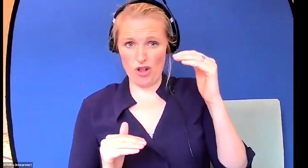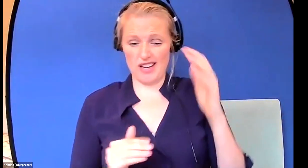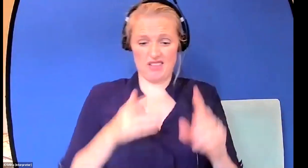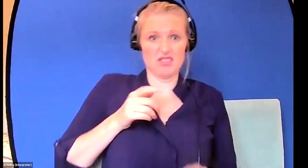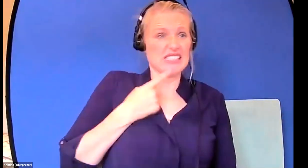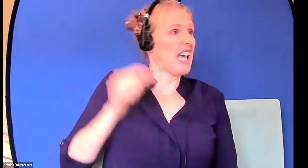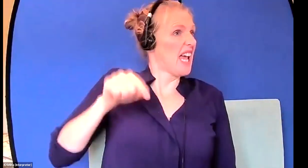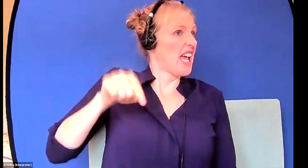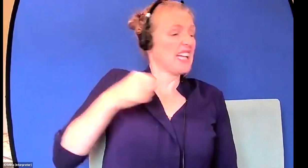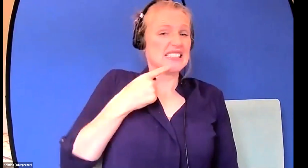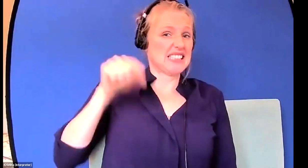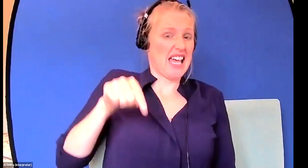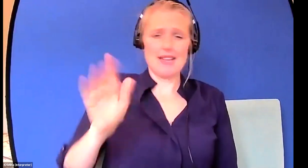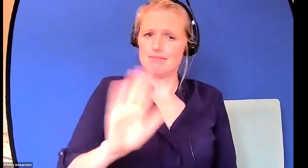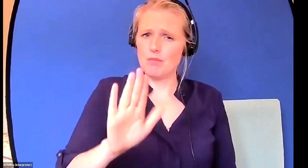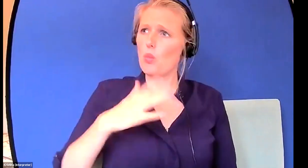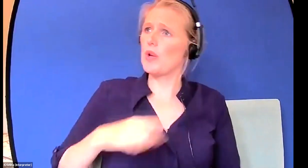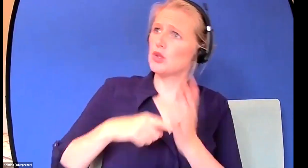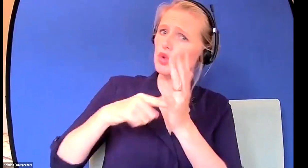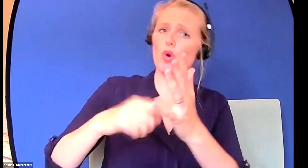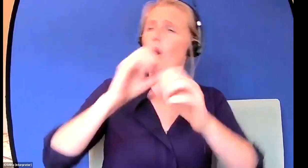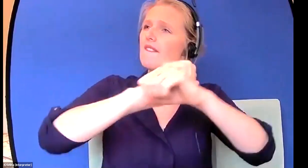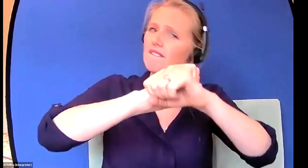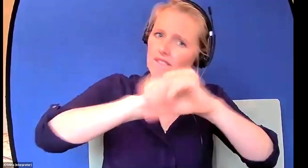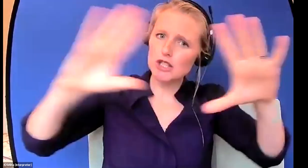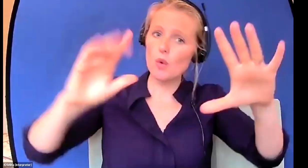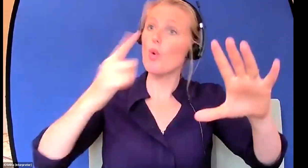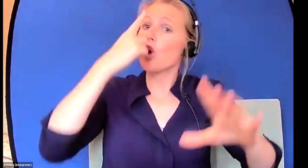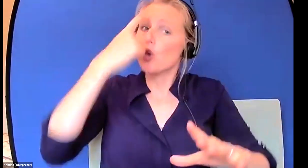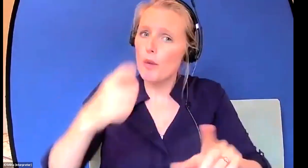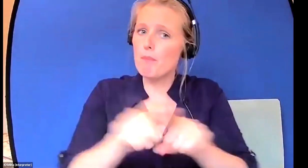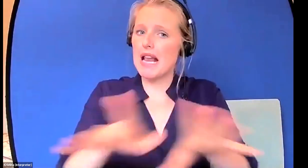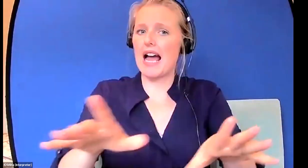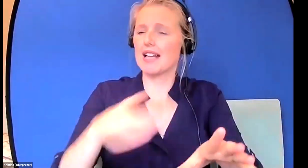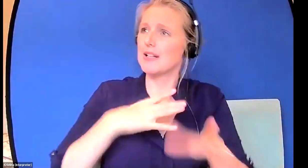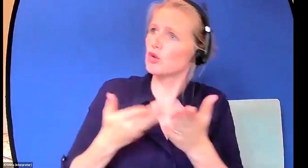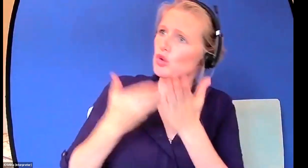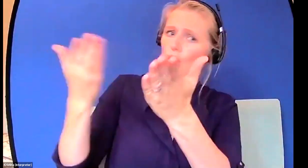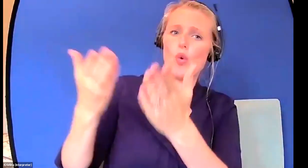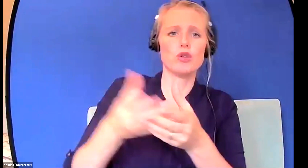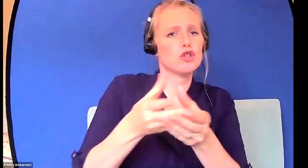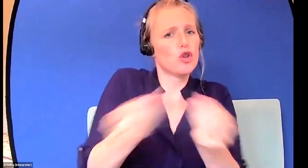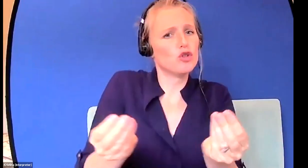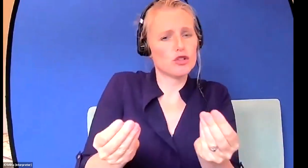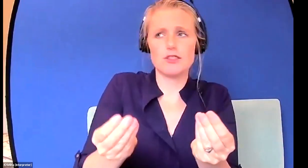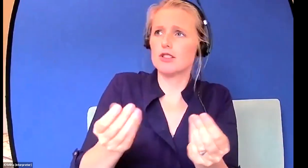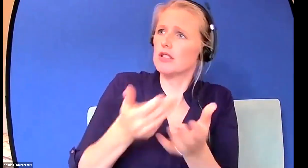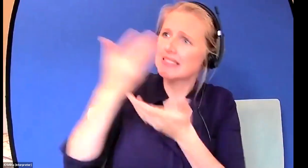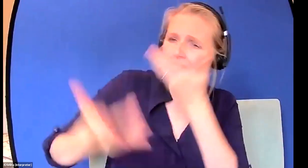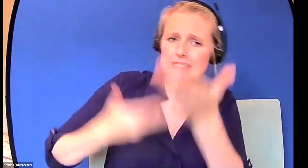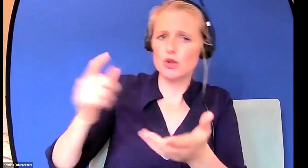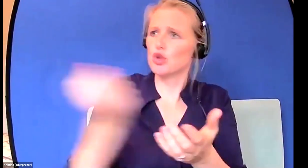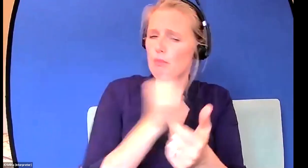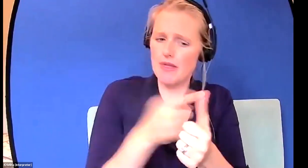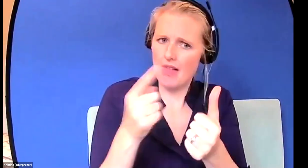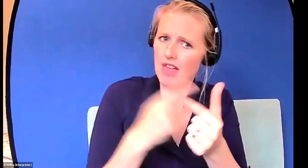We really need to express a vision or a number of visions of what fair and decent work might actually look like in the arts and cultural sector. A better